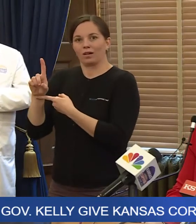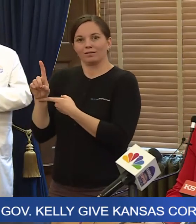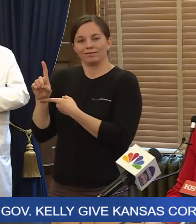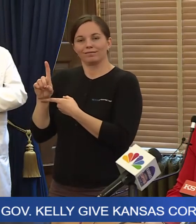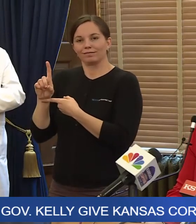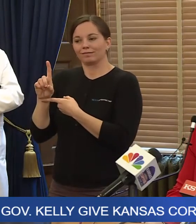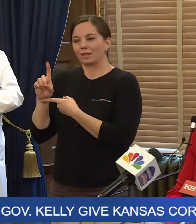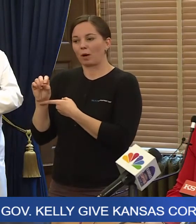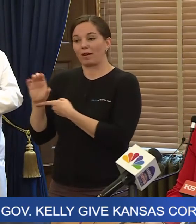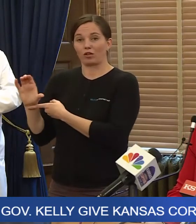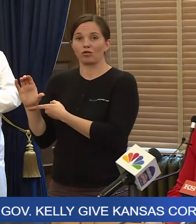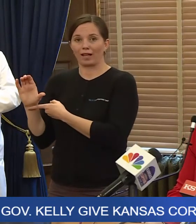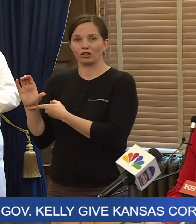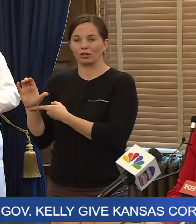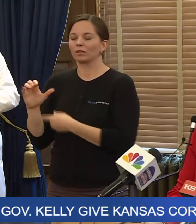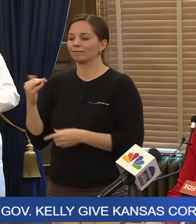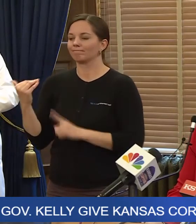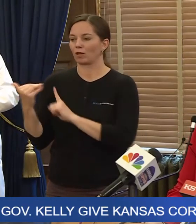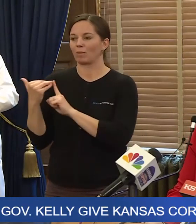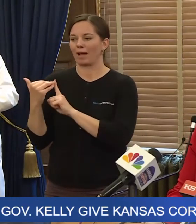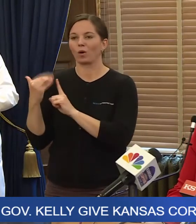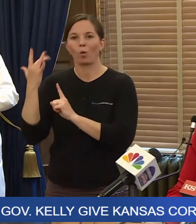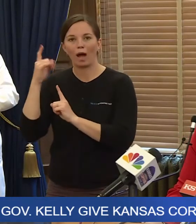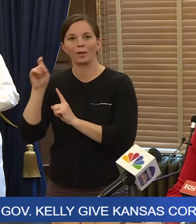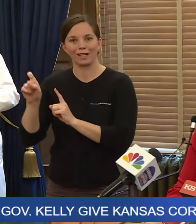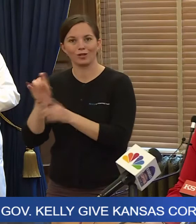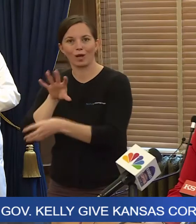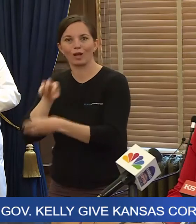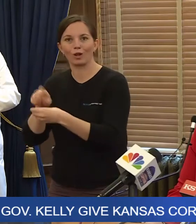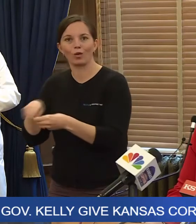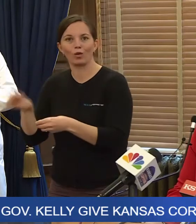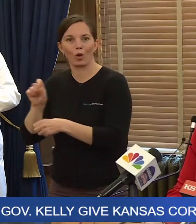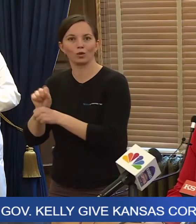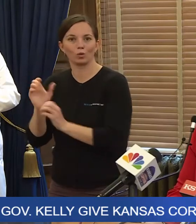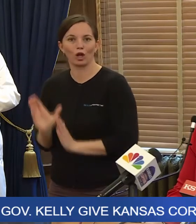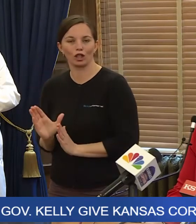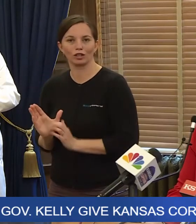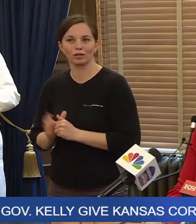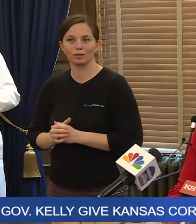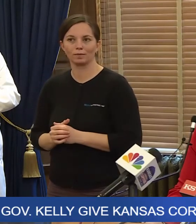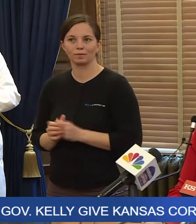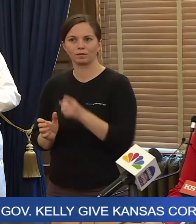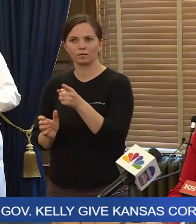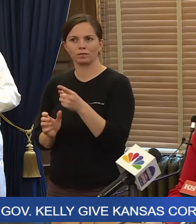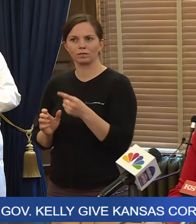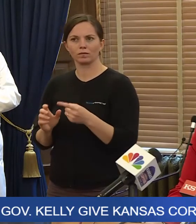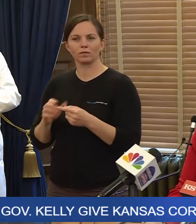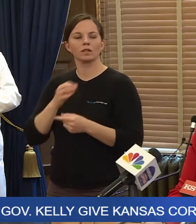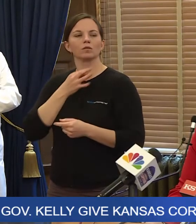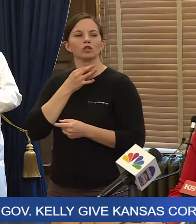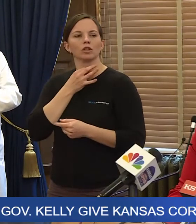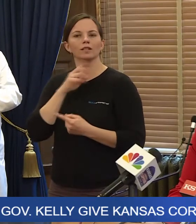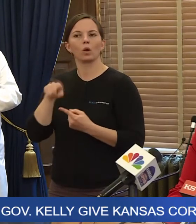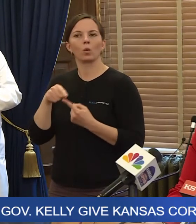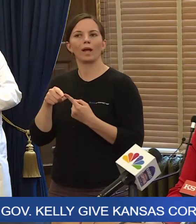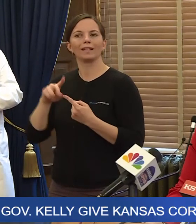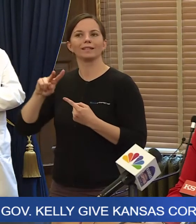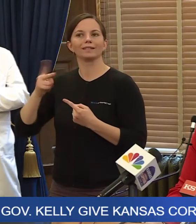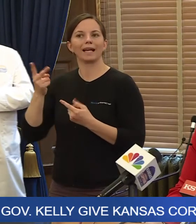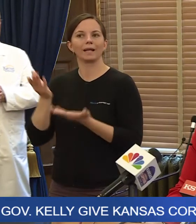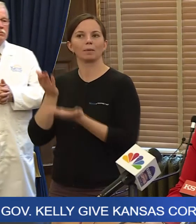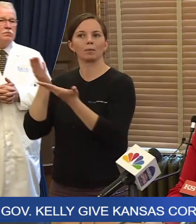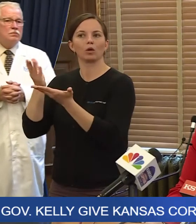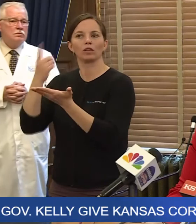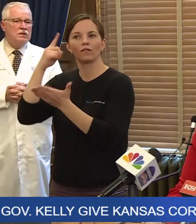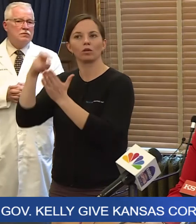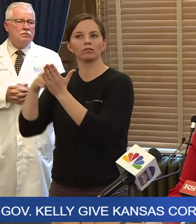reminder of why to include essential workers. And so that's the difference. When did you offer that second version to him?